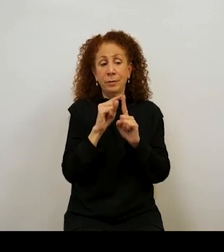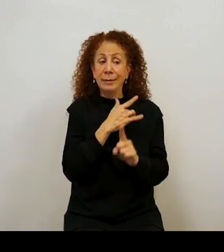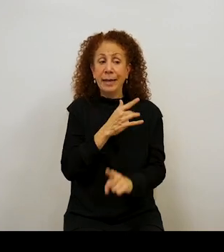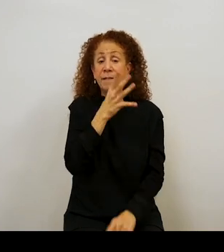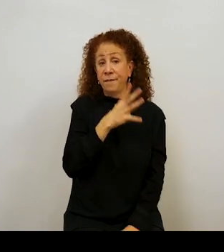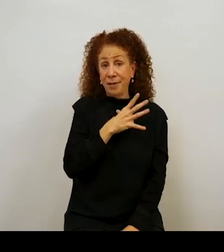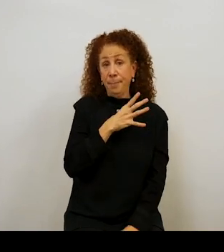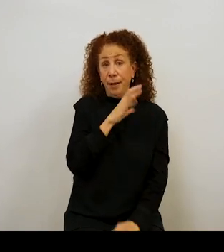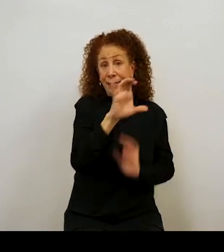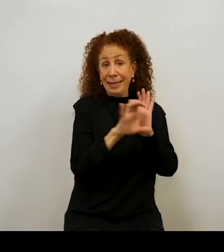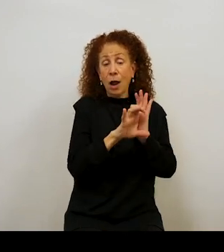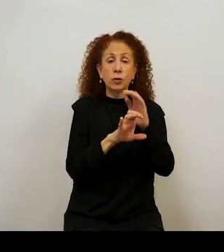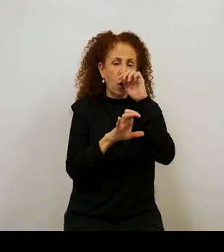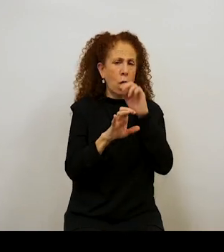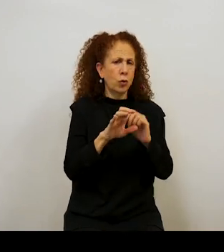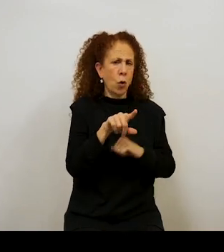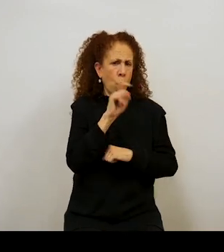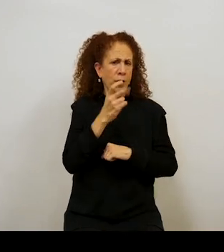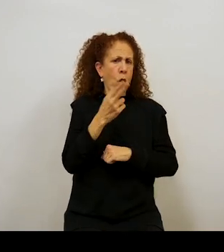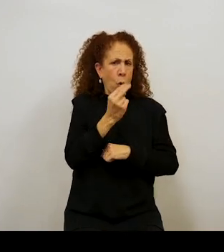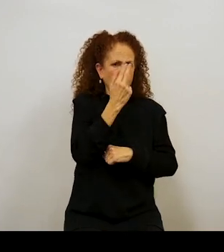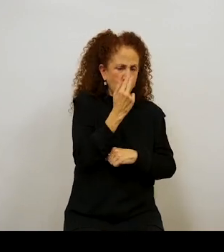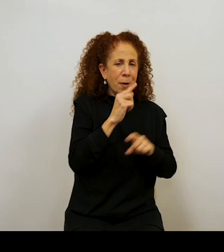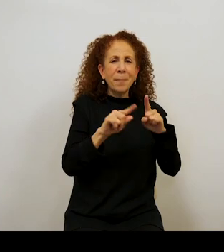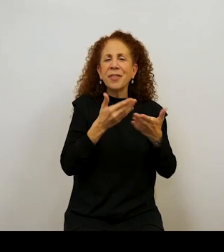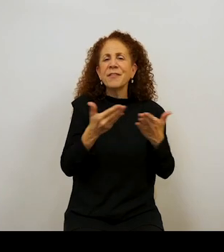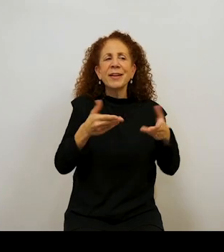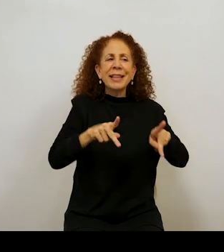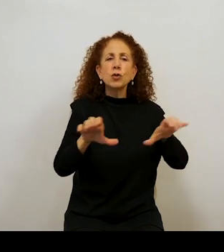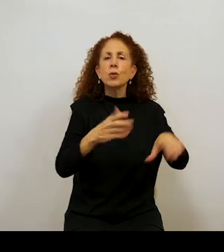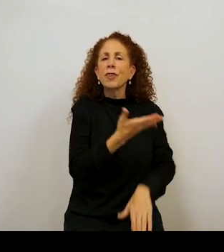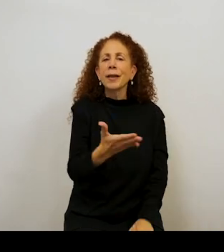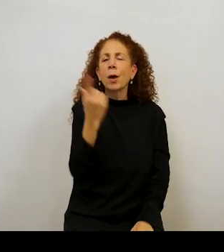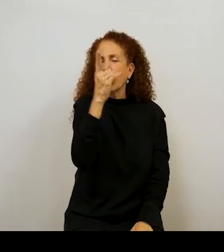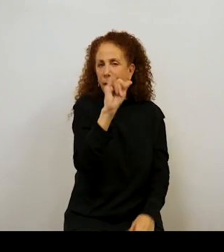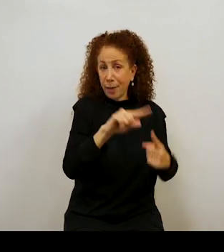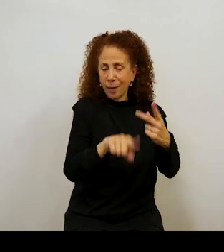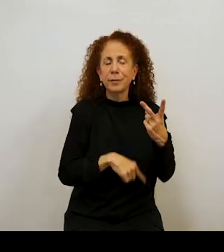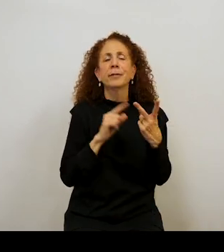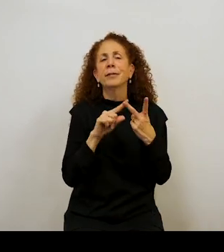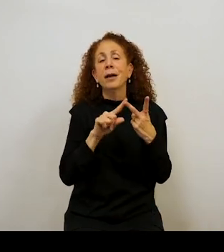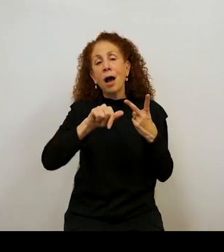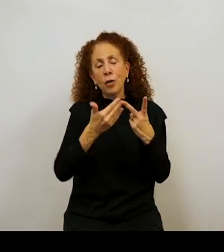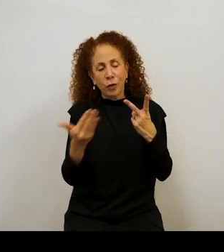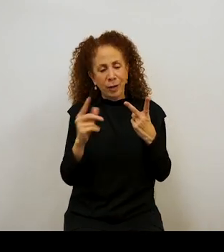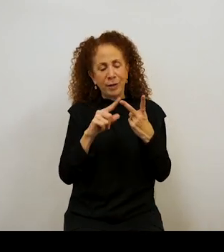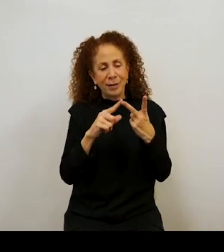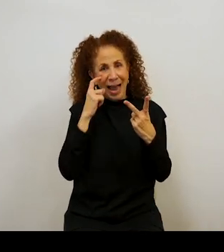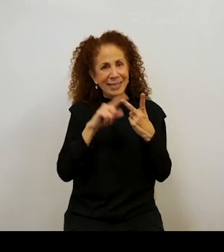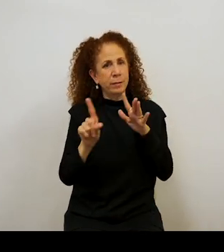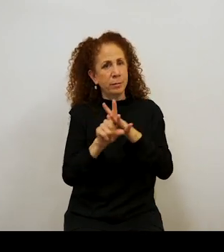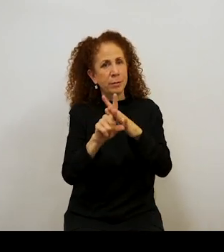character, questions her own humor and wonders about it, but it seems like a device that allows you to do certain things. I wondered about that. But another thing that I see is